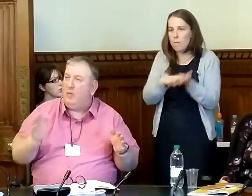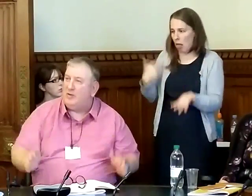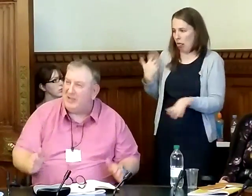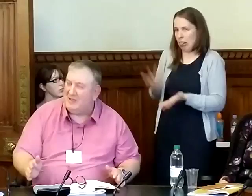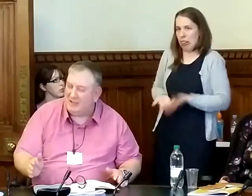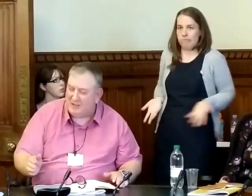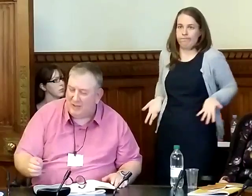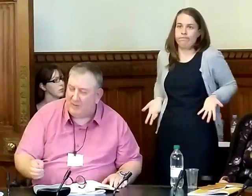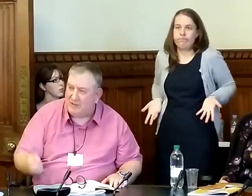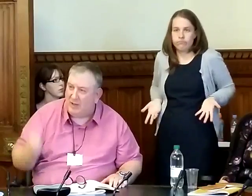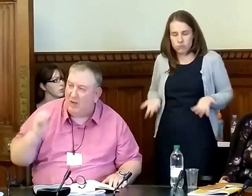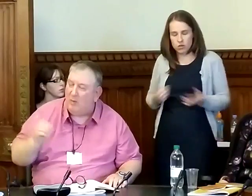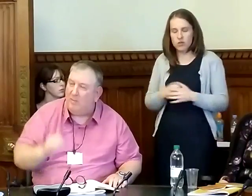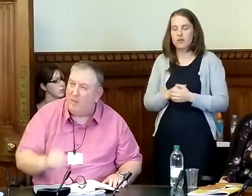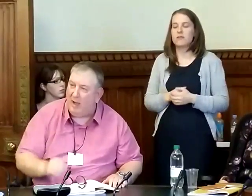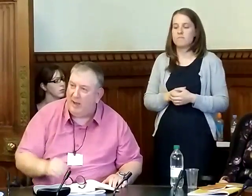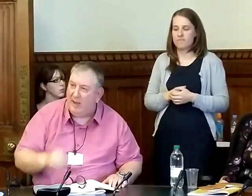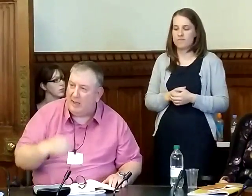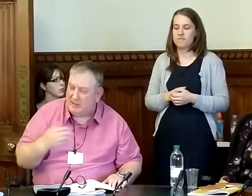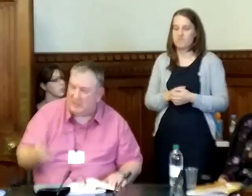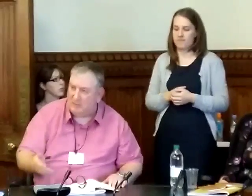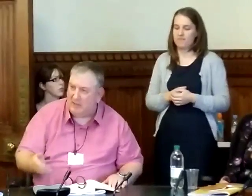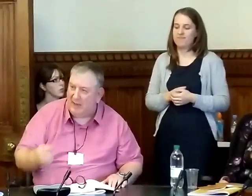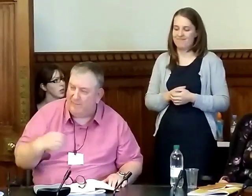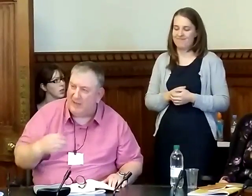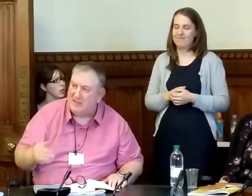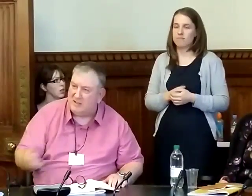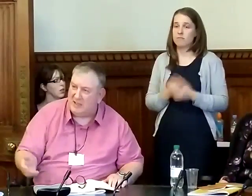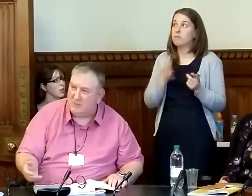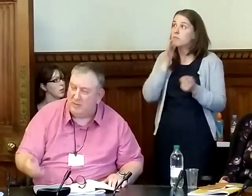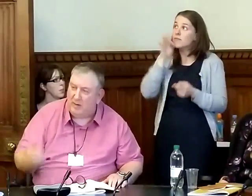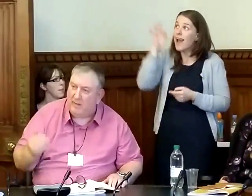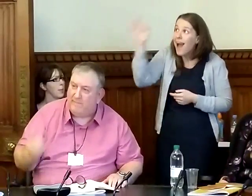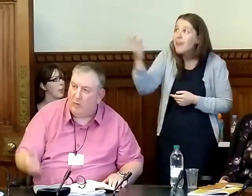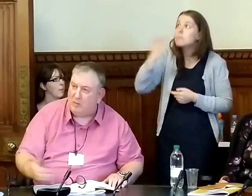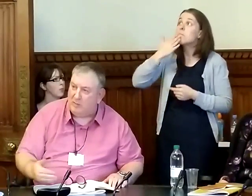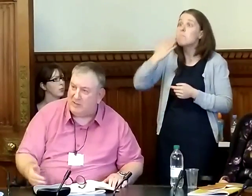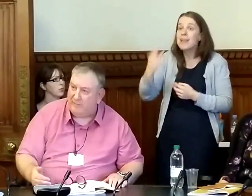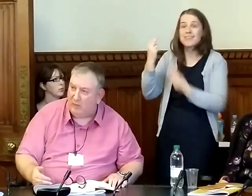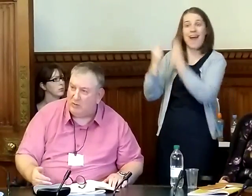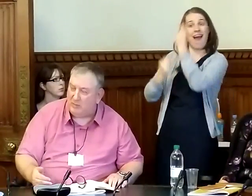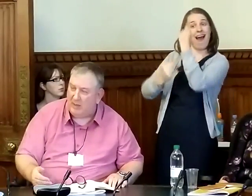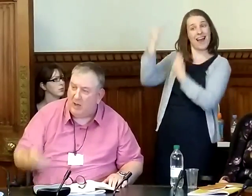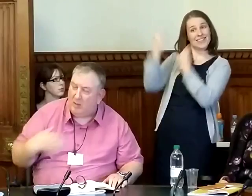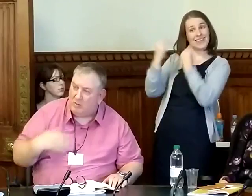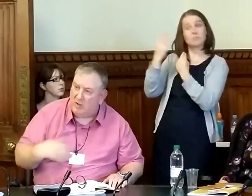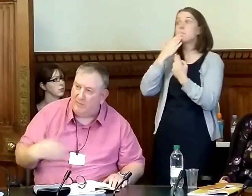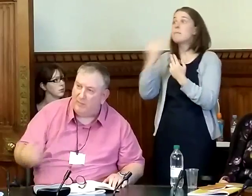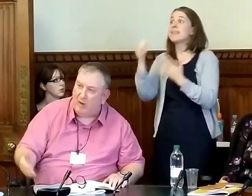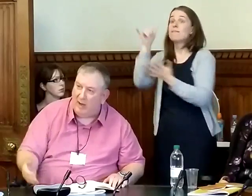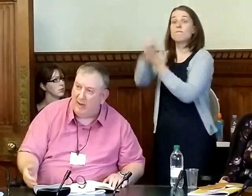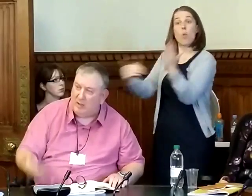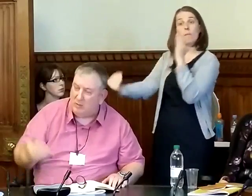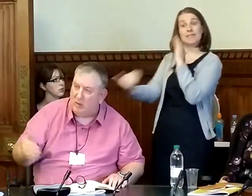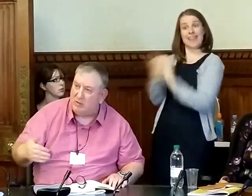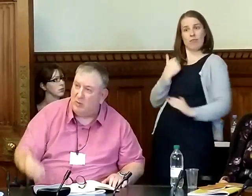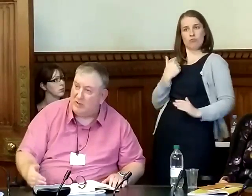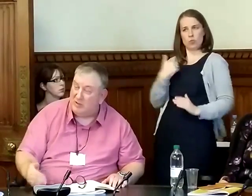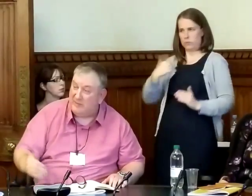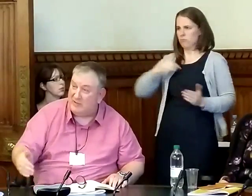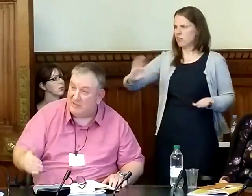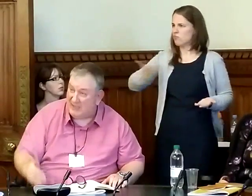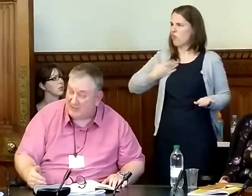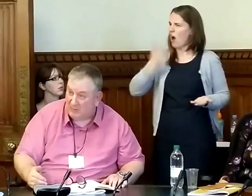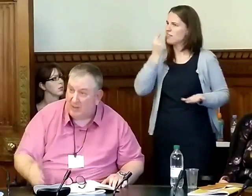I asked for was actually at the time I said, I want my assessment, the face assessment form to be sent through to me. Because I have the right to